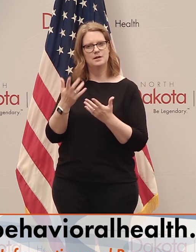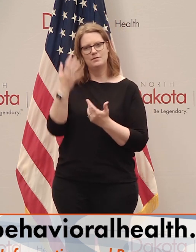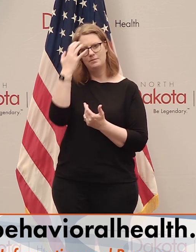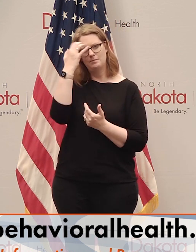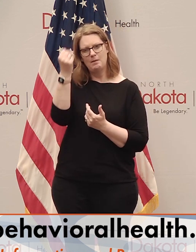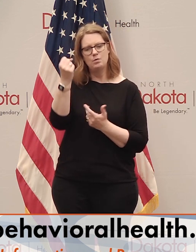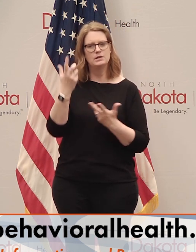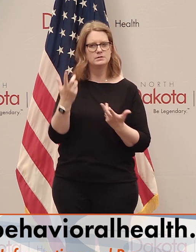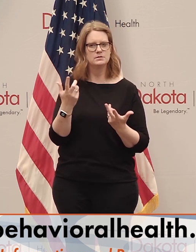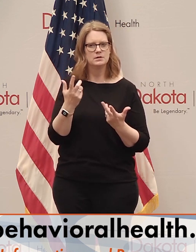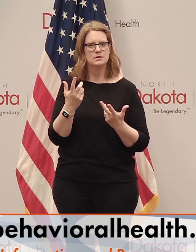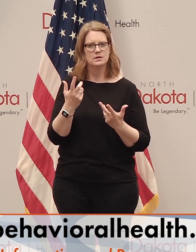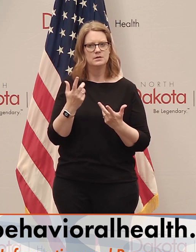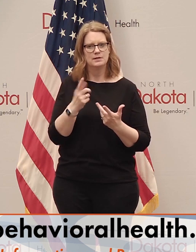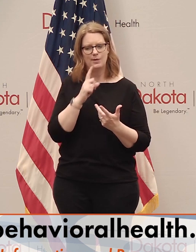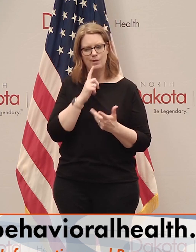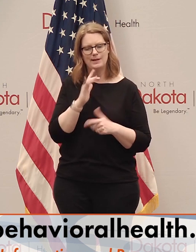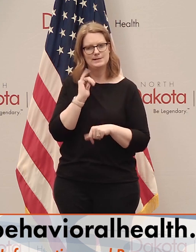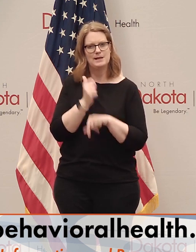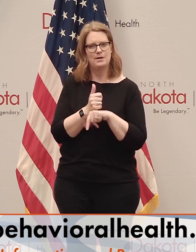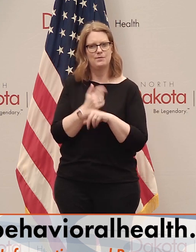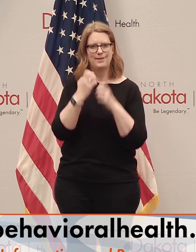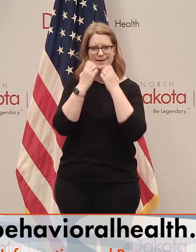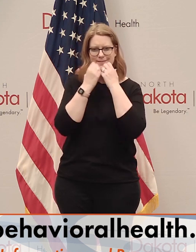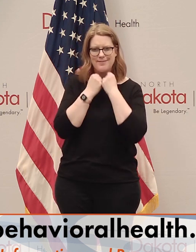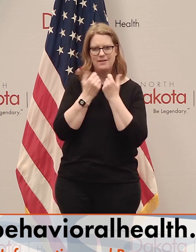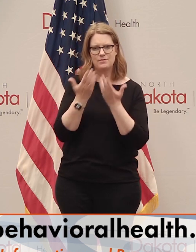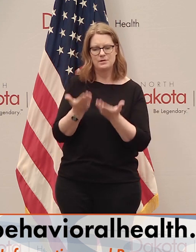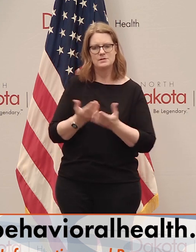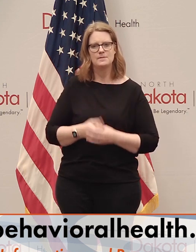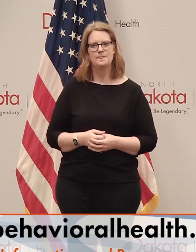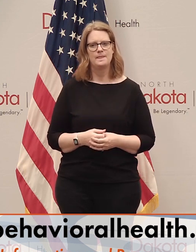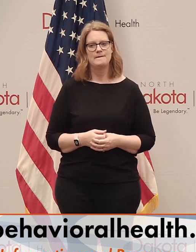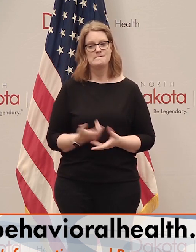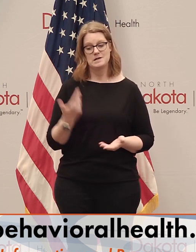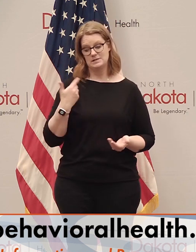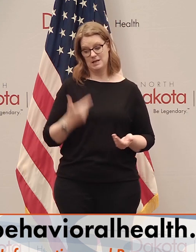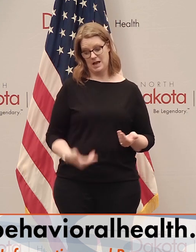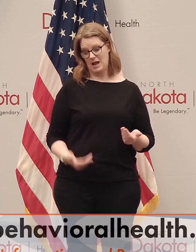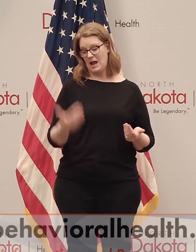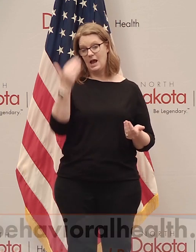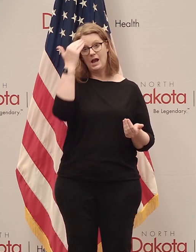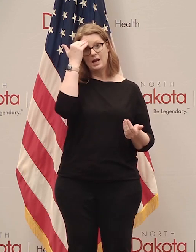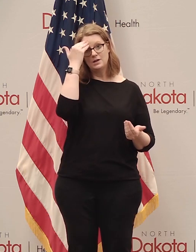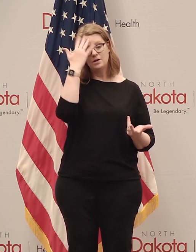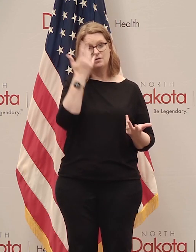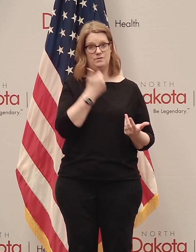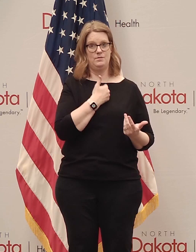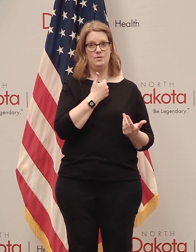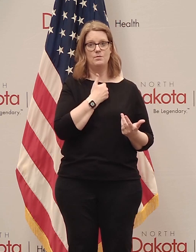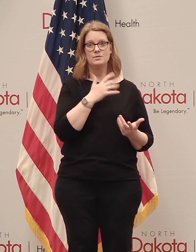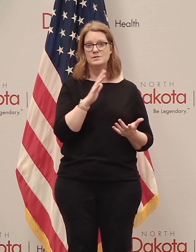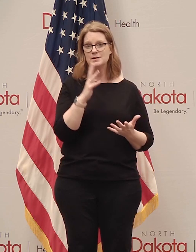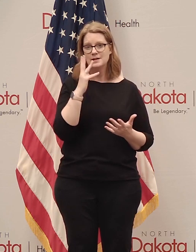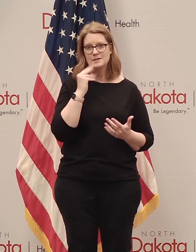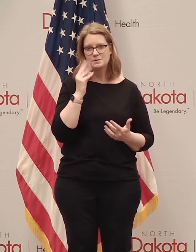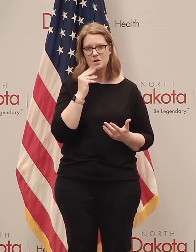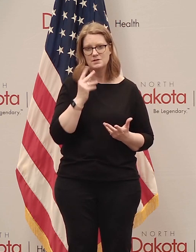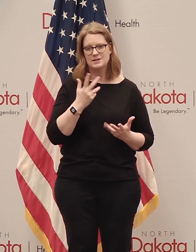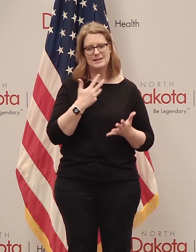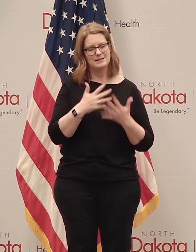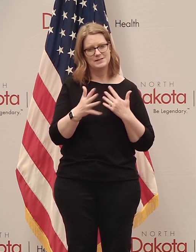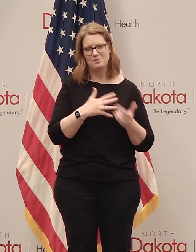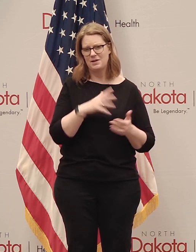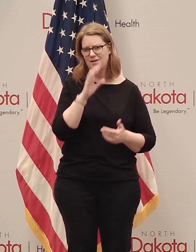memories that they've built for their loved ones. But as I know, as all these people do from personal experience, losing a loved one, regardless of